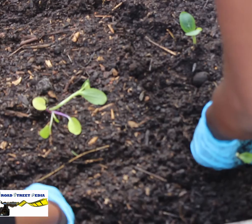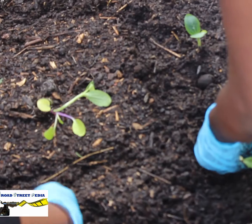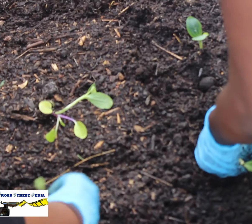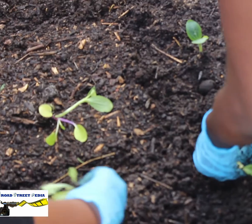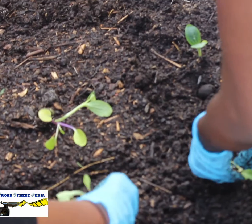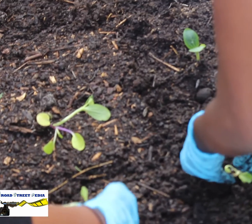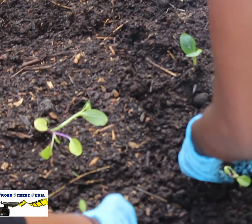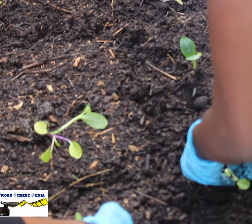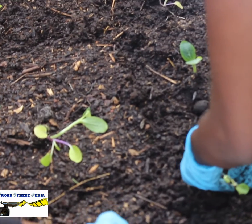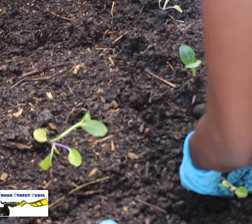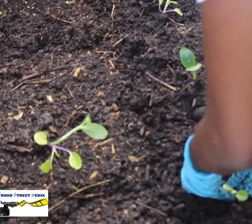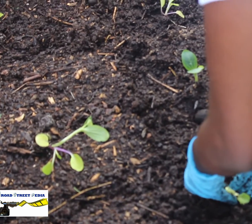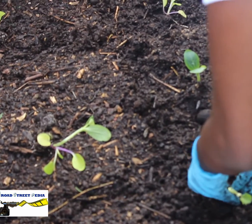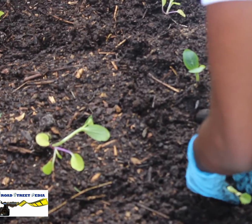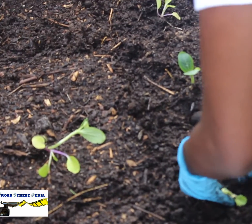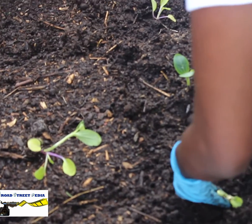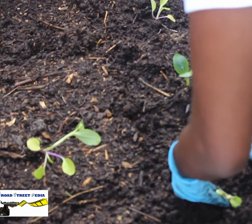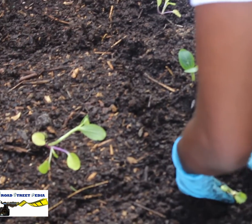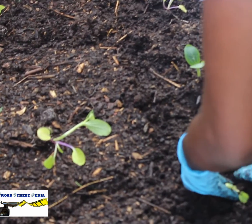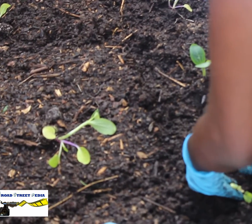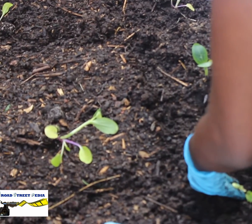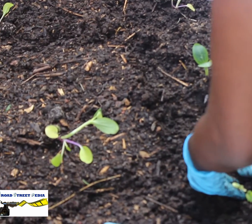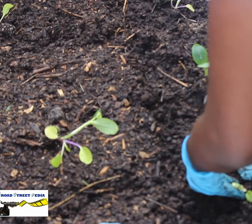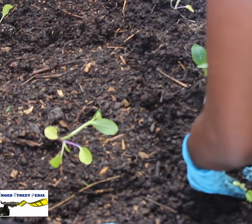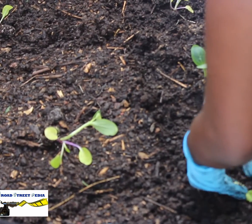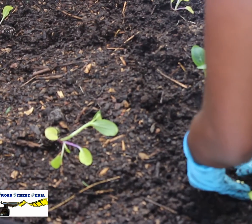And then I'm gonna hit this little baby.